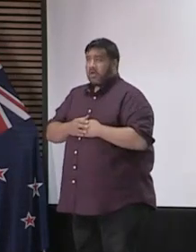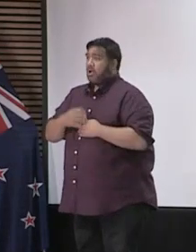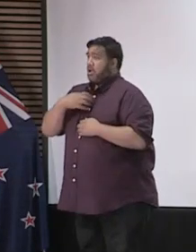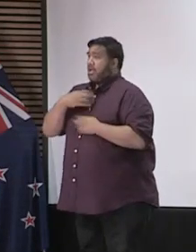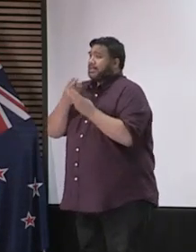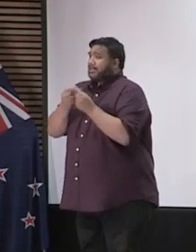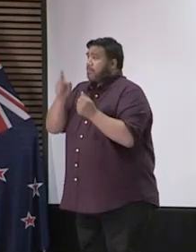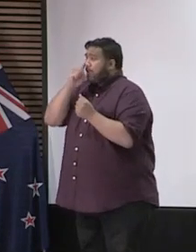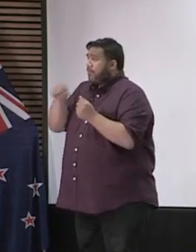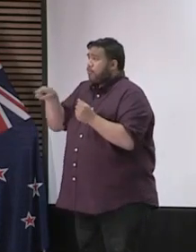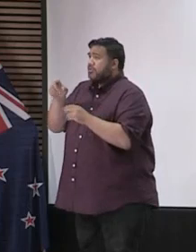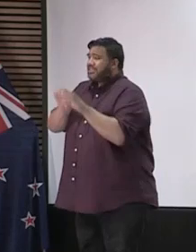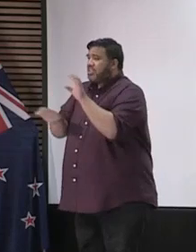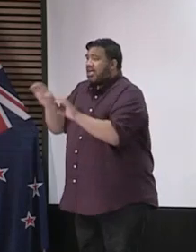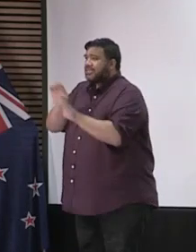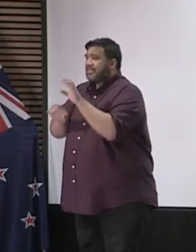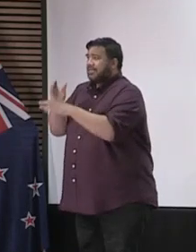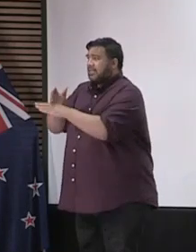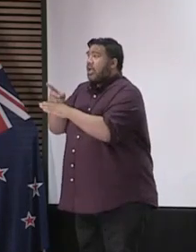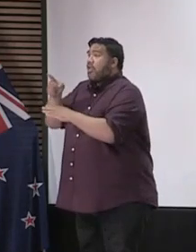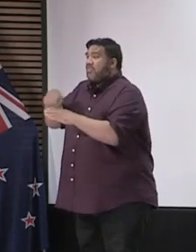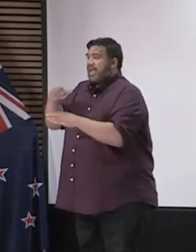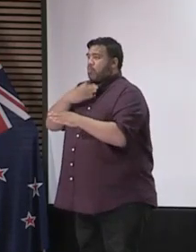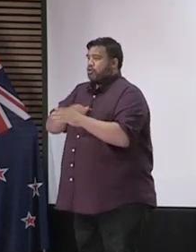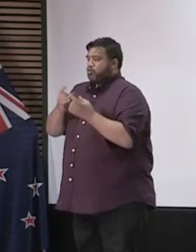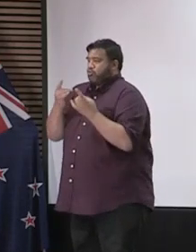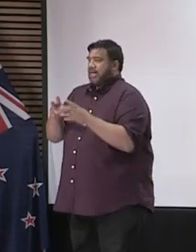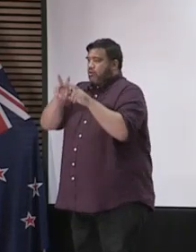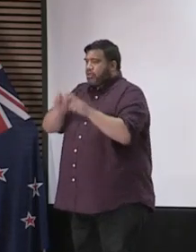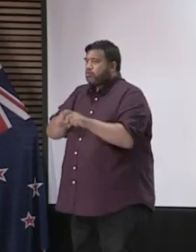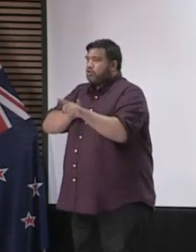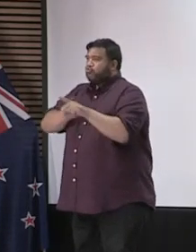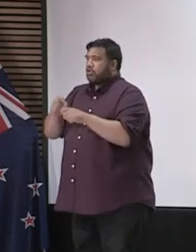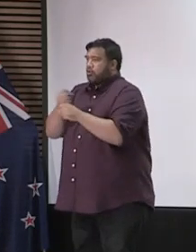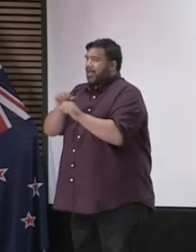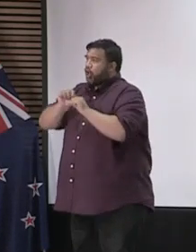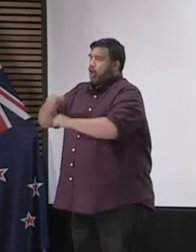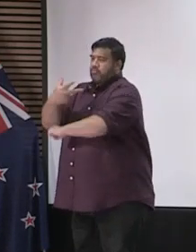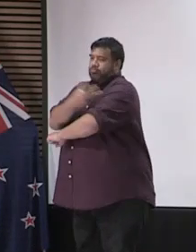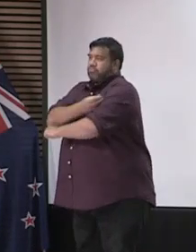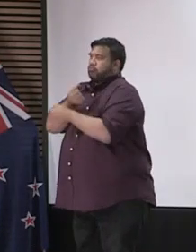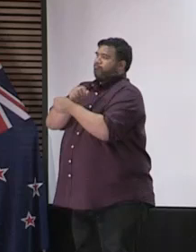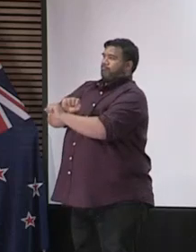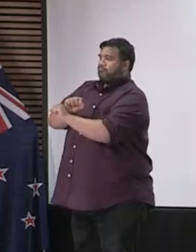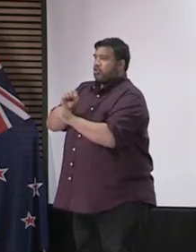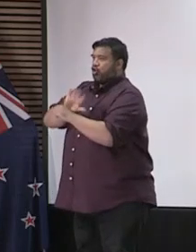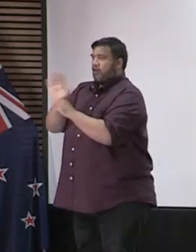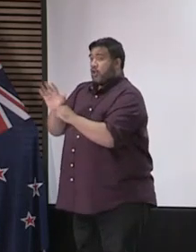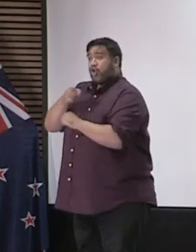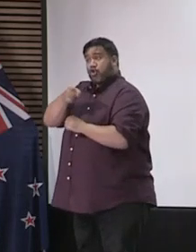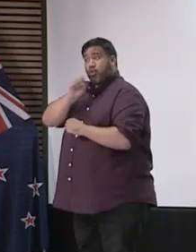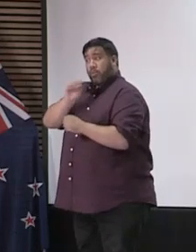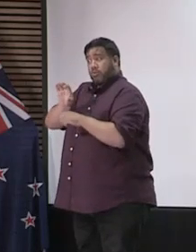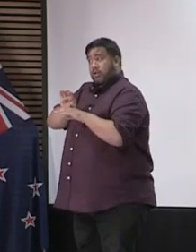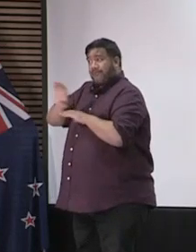who are working or want to work on a cure for COVID-19, and they would like some government help on this. What is your message to them? Is this something you would invest in, some sort of